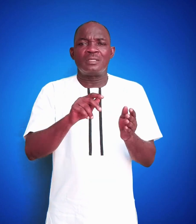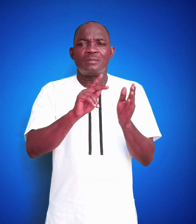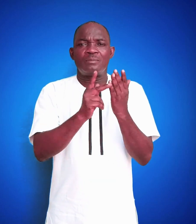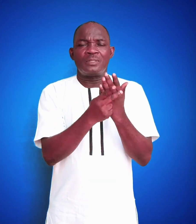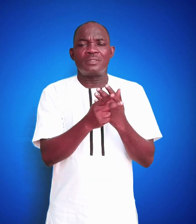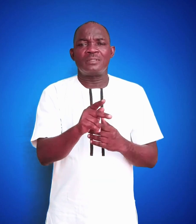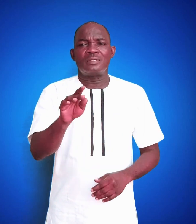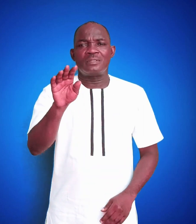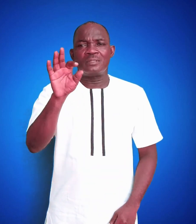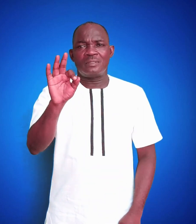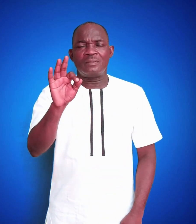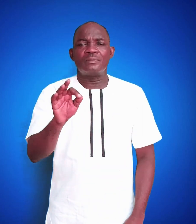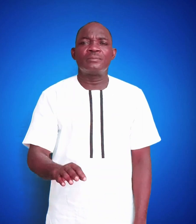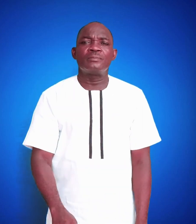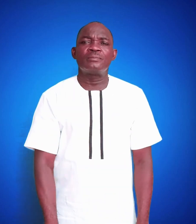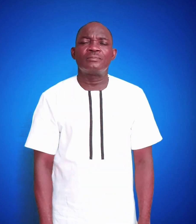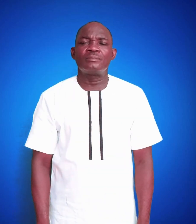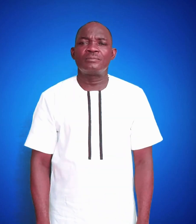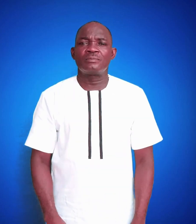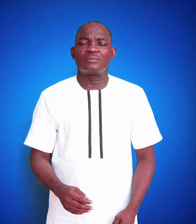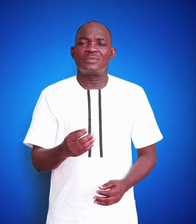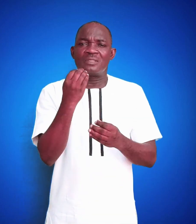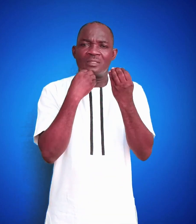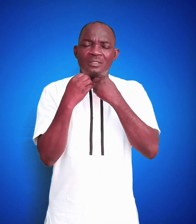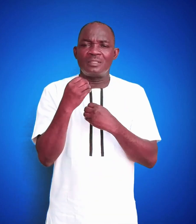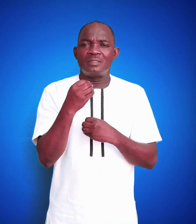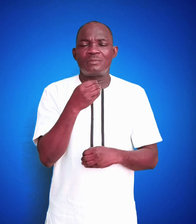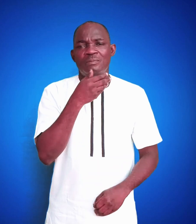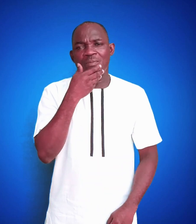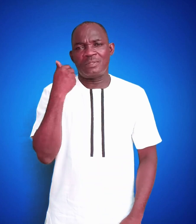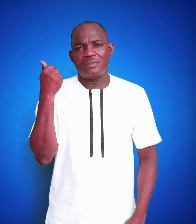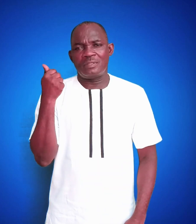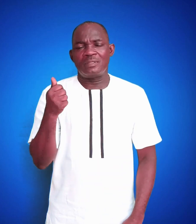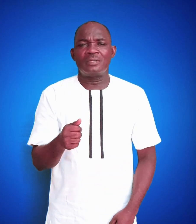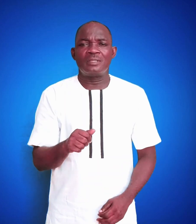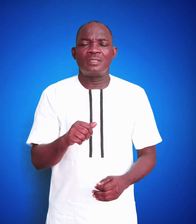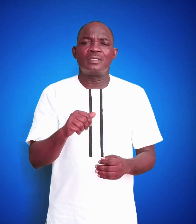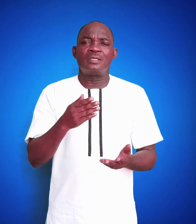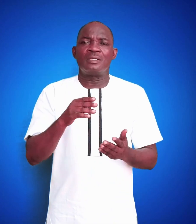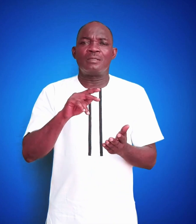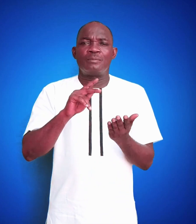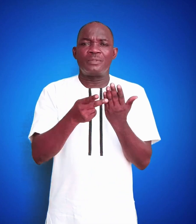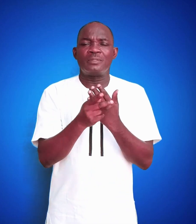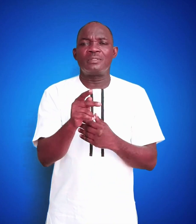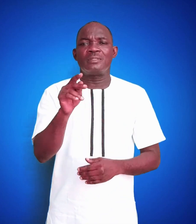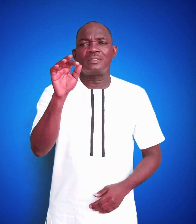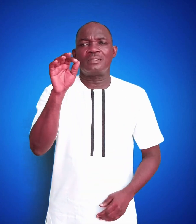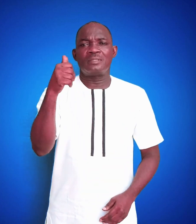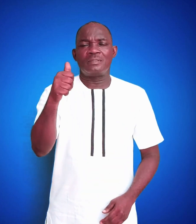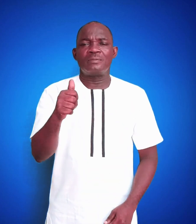Page 9. Eat well. Page 10.